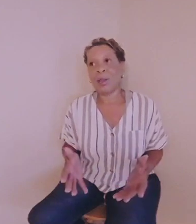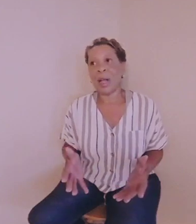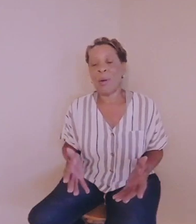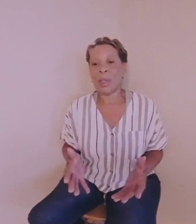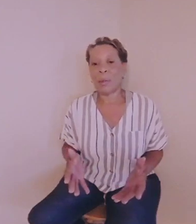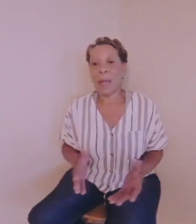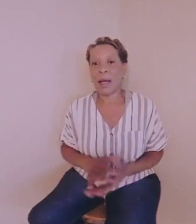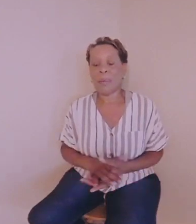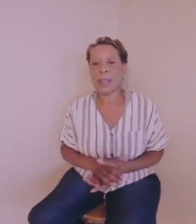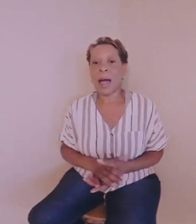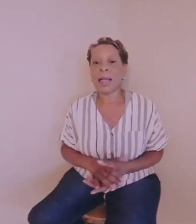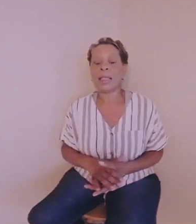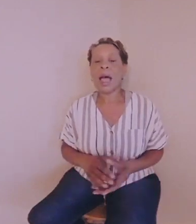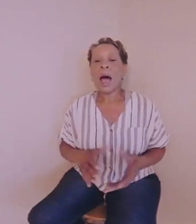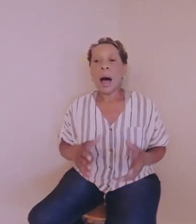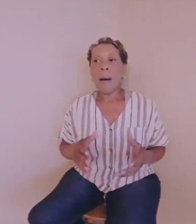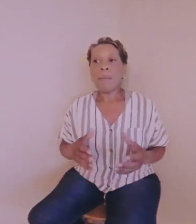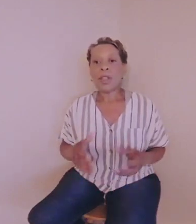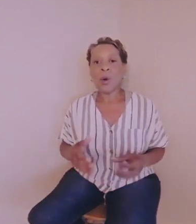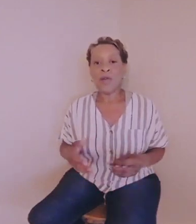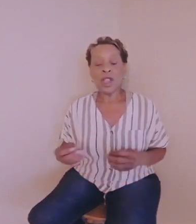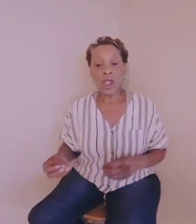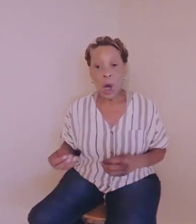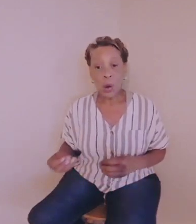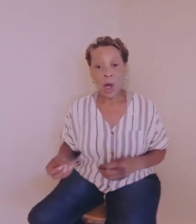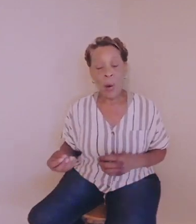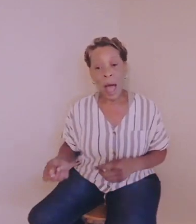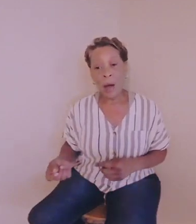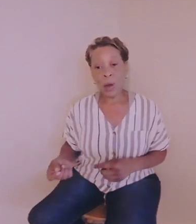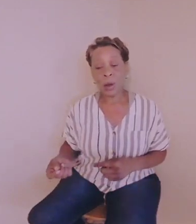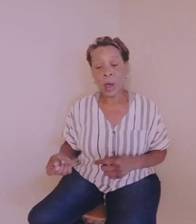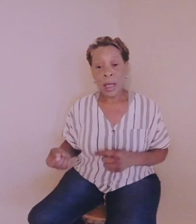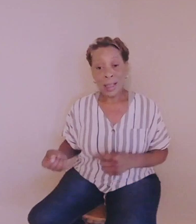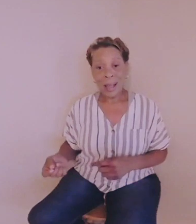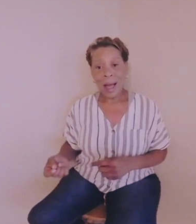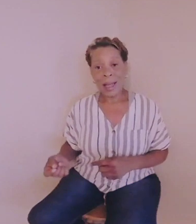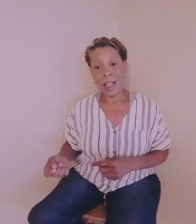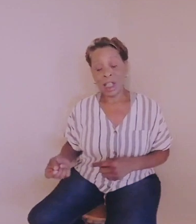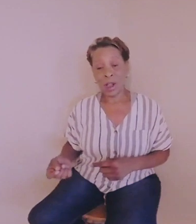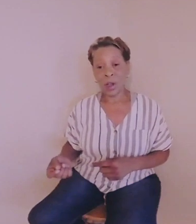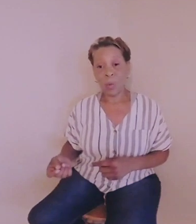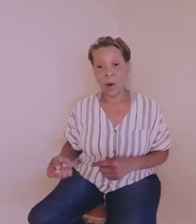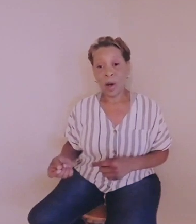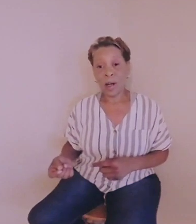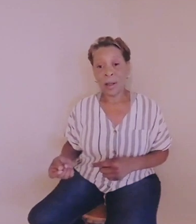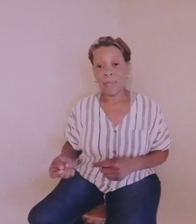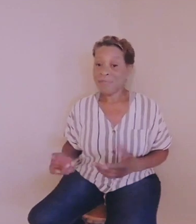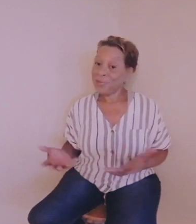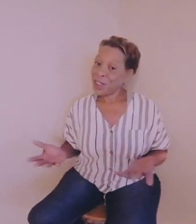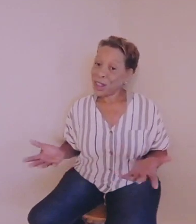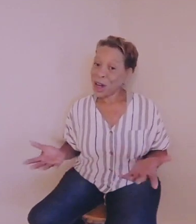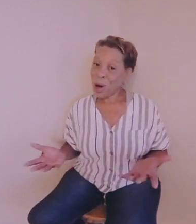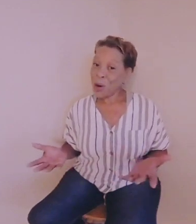not want to make up signs. So if you don't know how to sign a certain word, you can